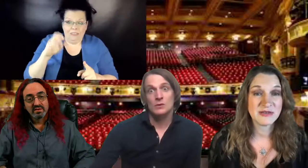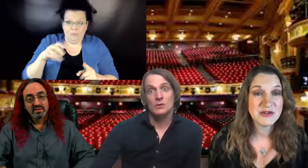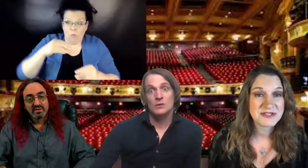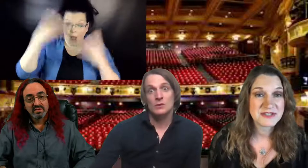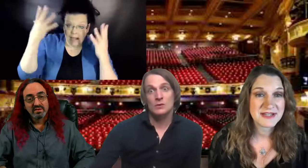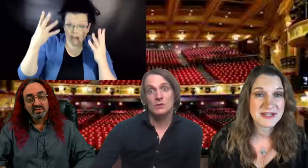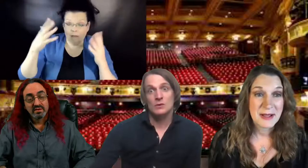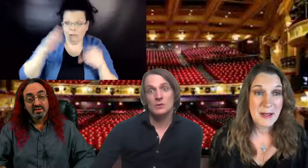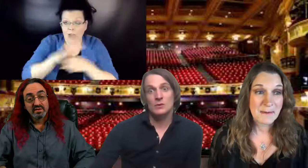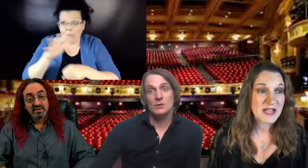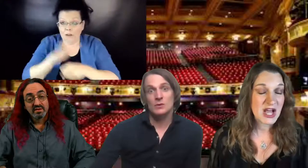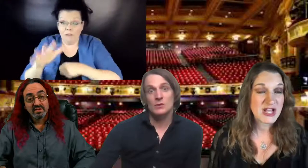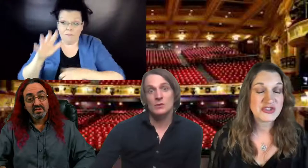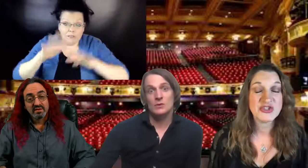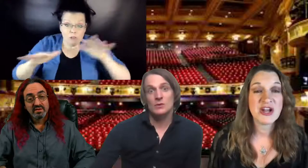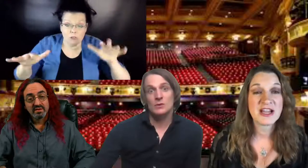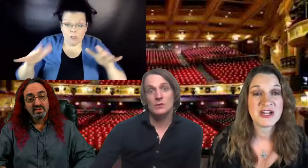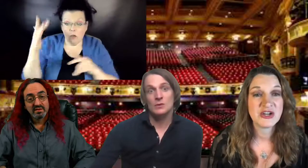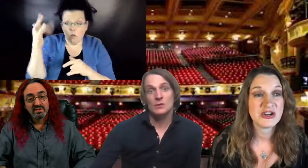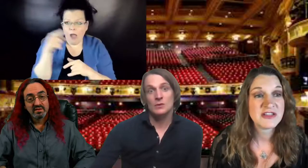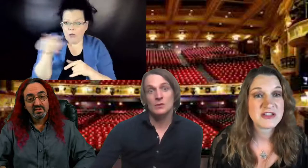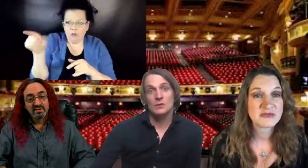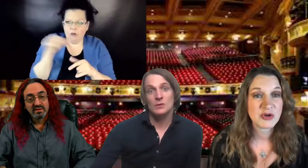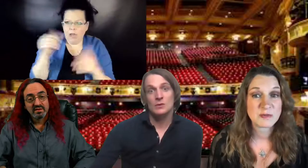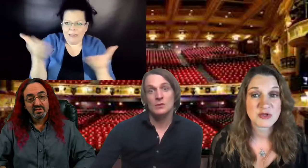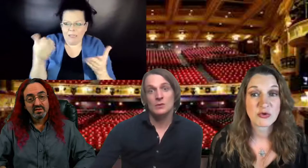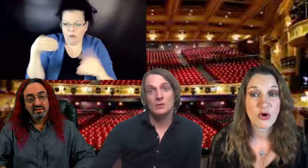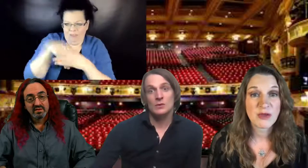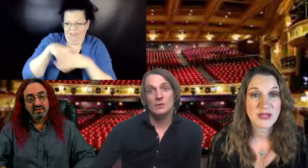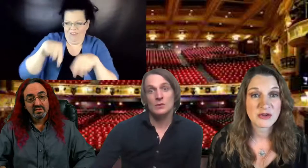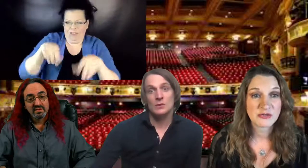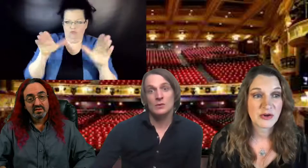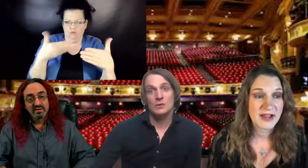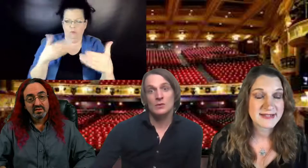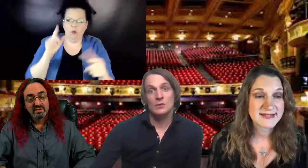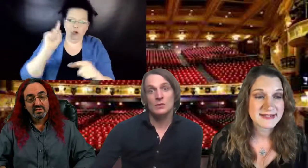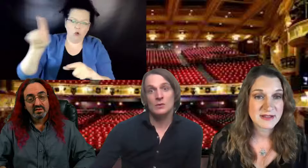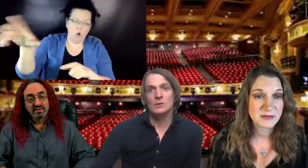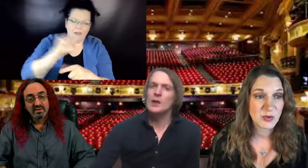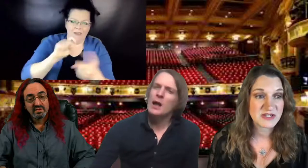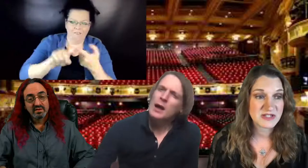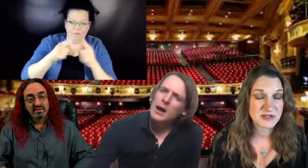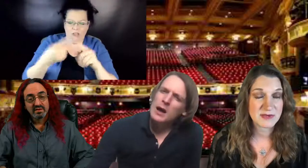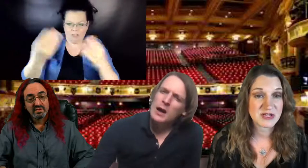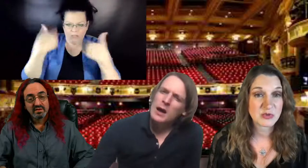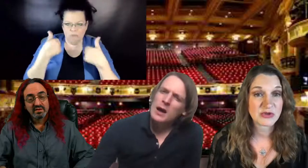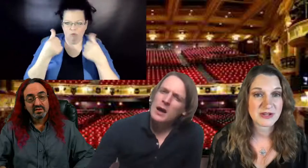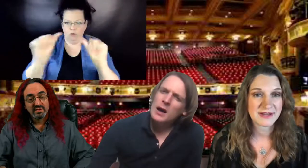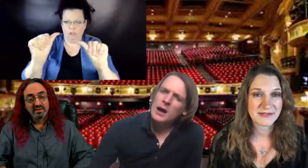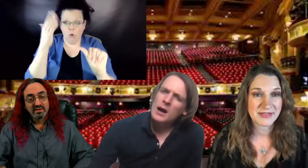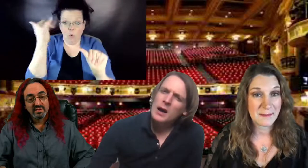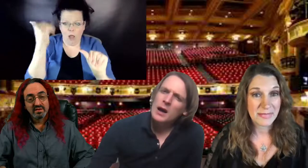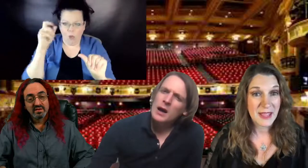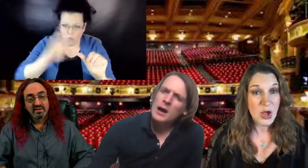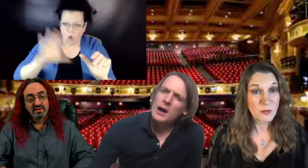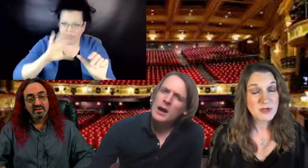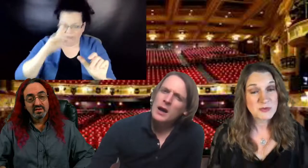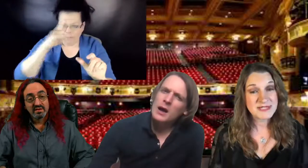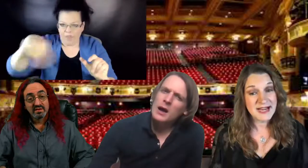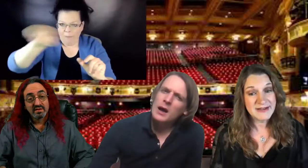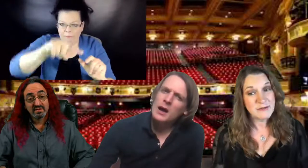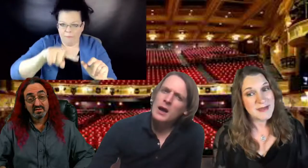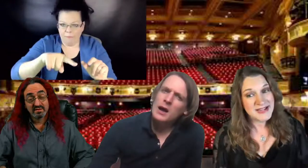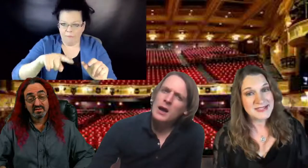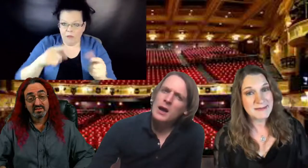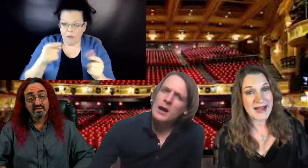lack diversity, because you're not here in this room. So go get your friends and tell them to audition, because we're looking for them." Which